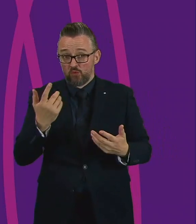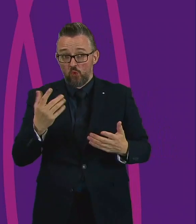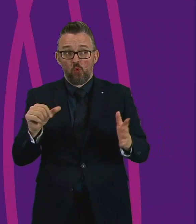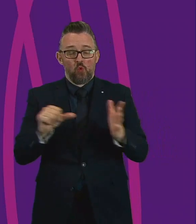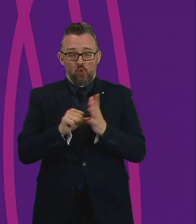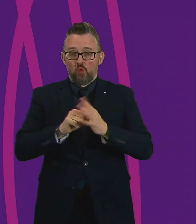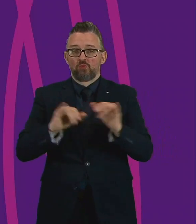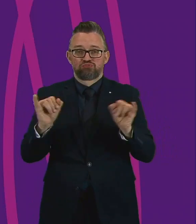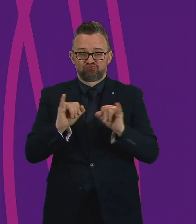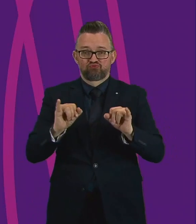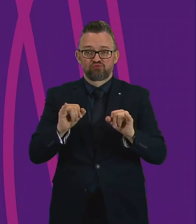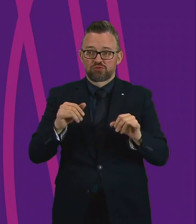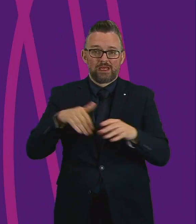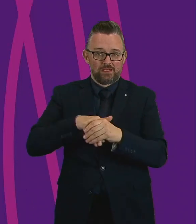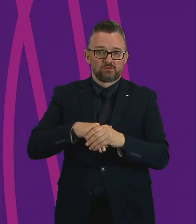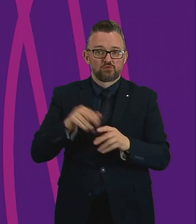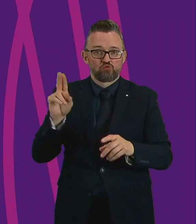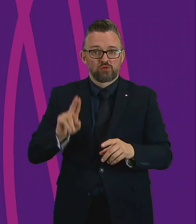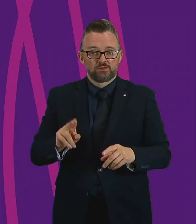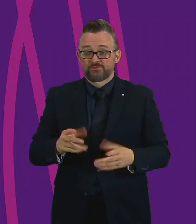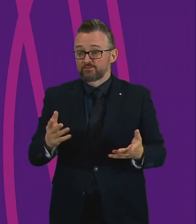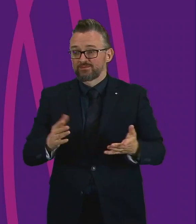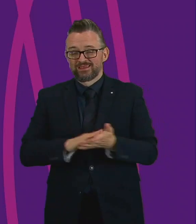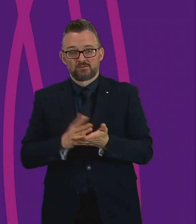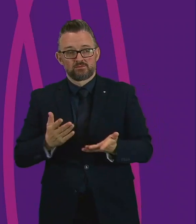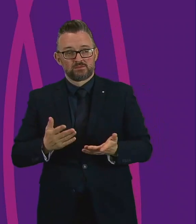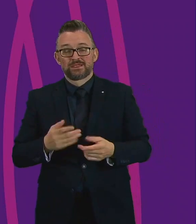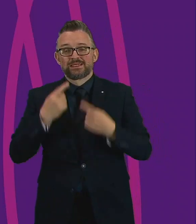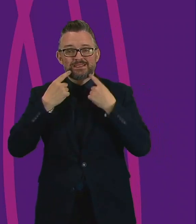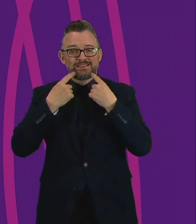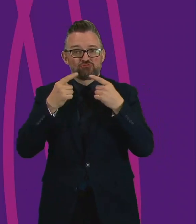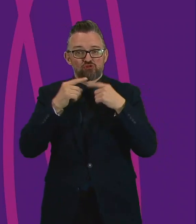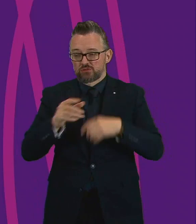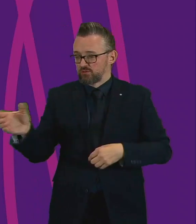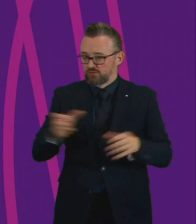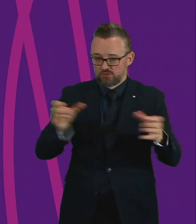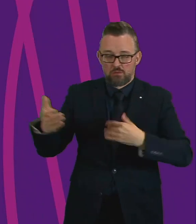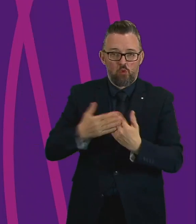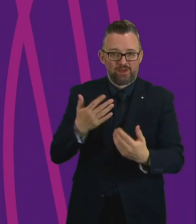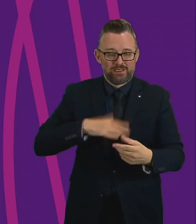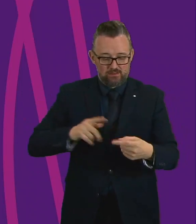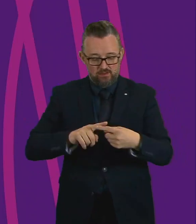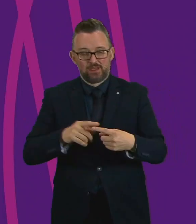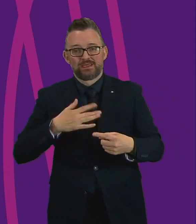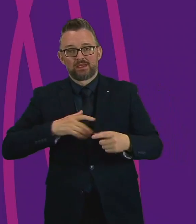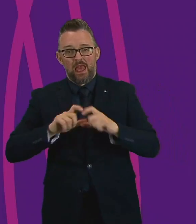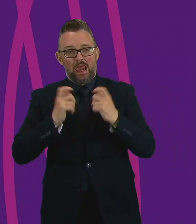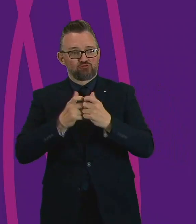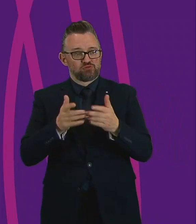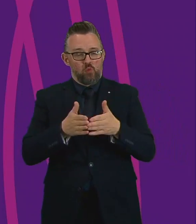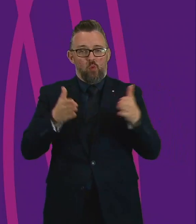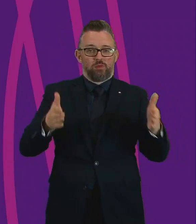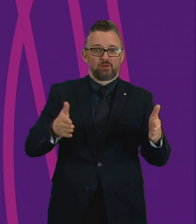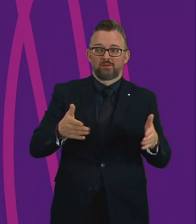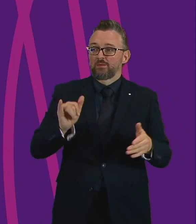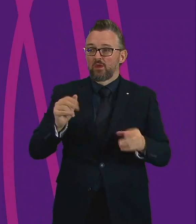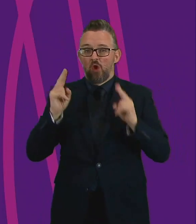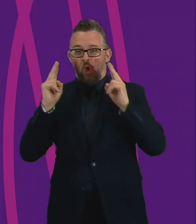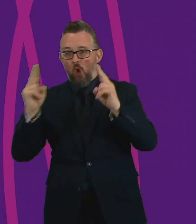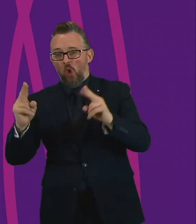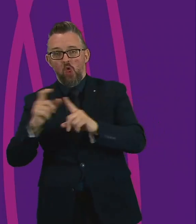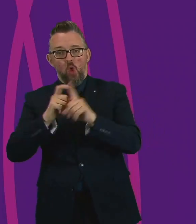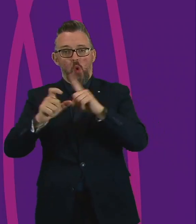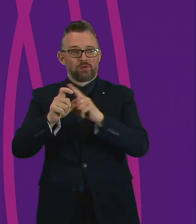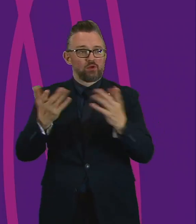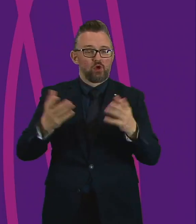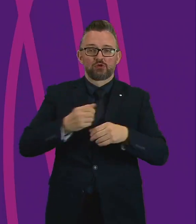in our schools. We need more teachers, therefore. We need more classrooms. We need to reopen buildings. We maybe need to use halls, community halls,